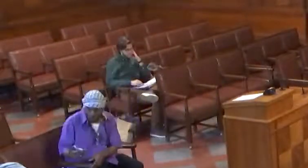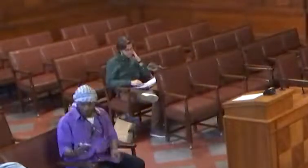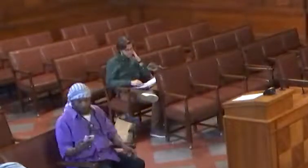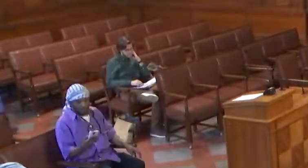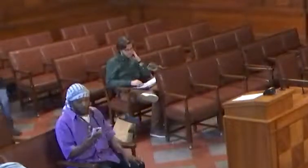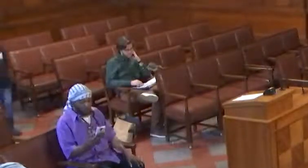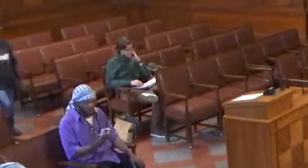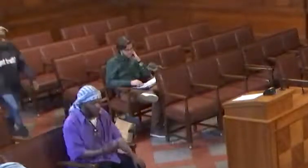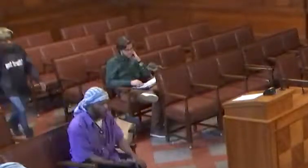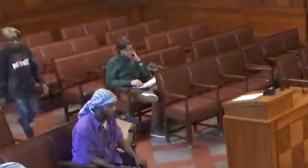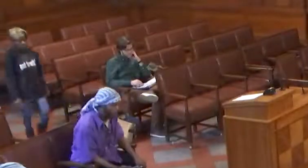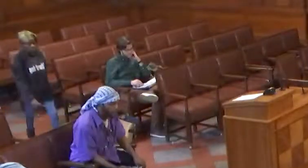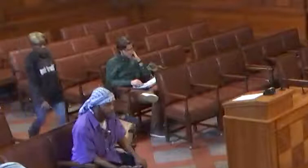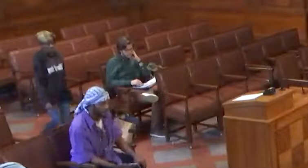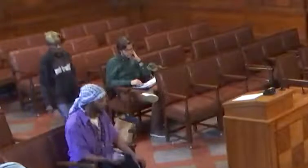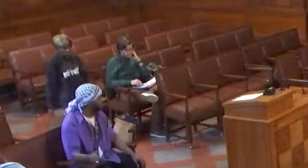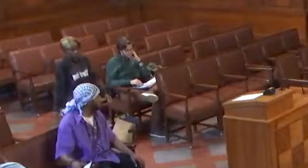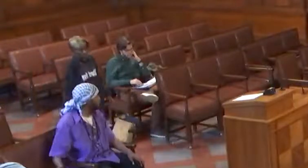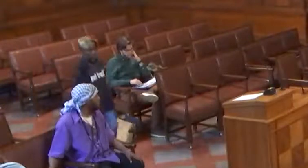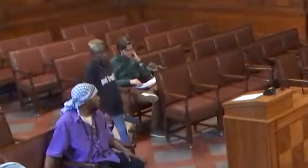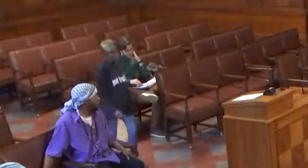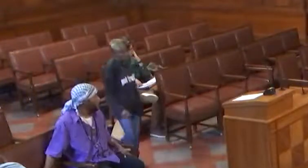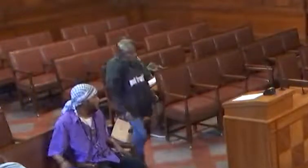Next speaker, please.